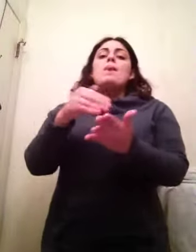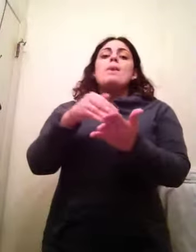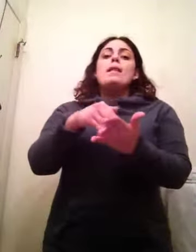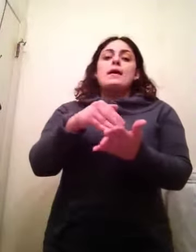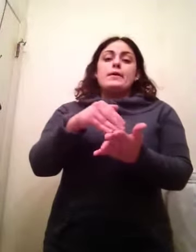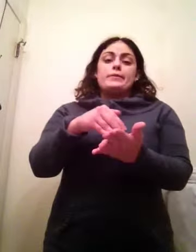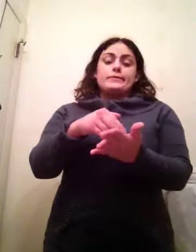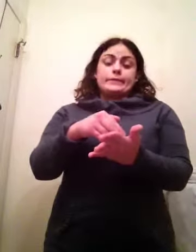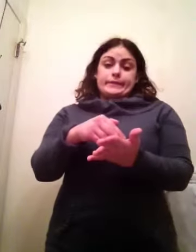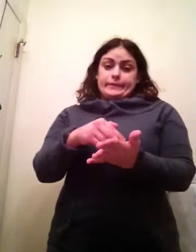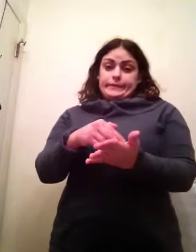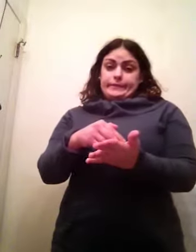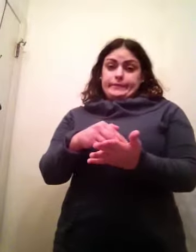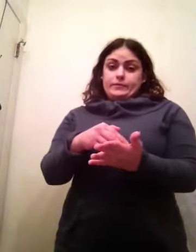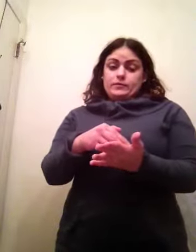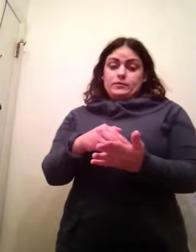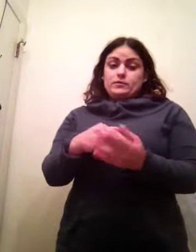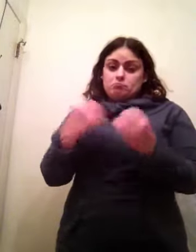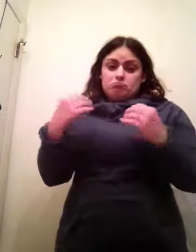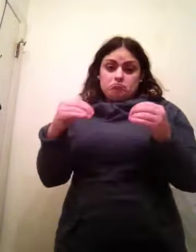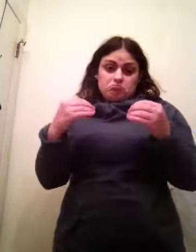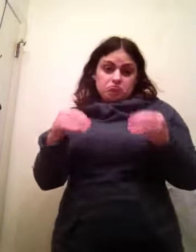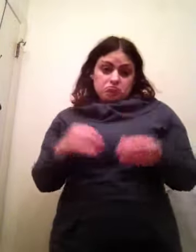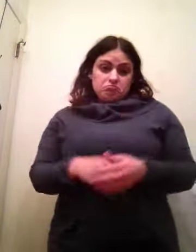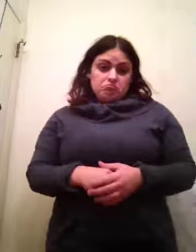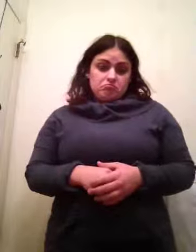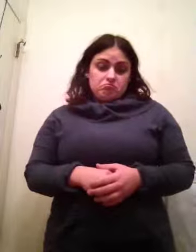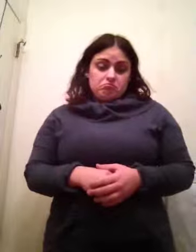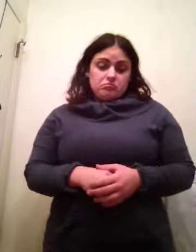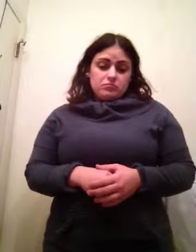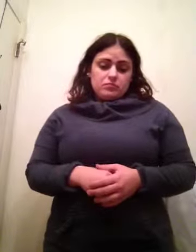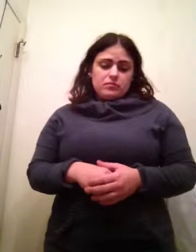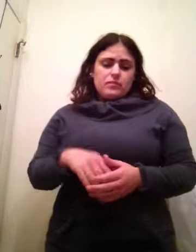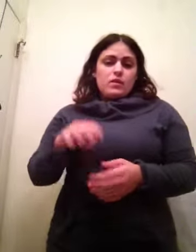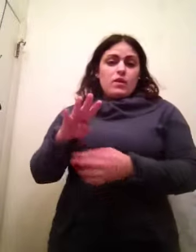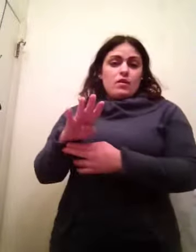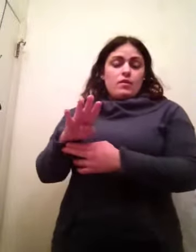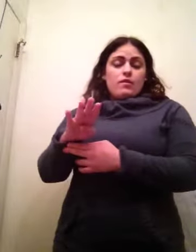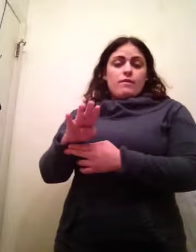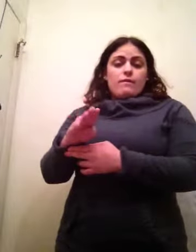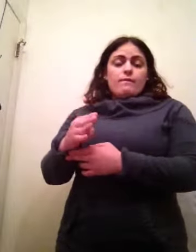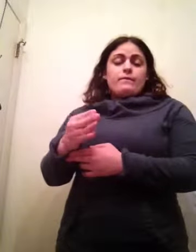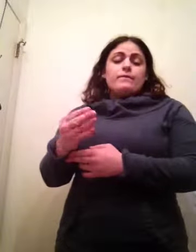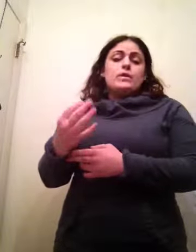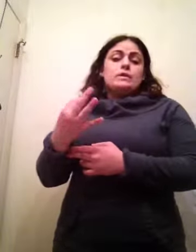else? Go back to 416 if you can't find anything. What else, Sarah? It had a lot of progress.